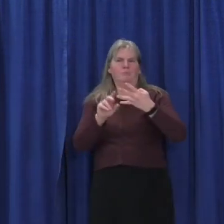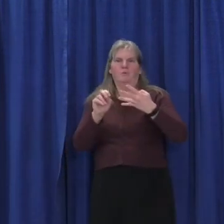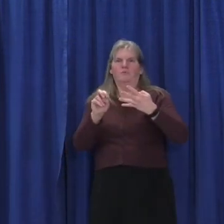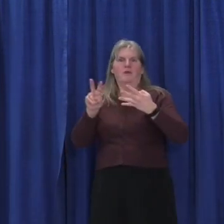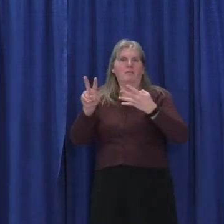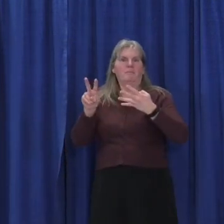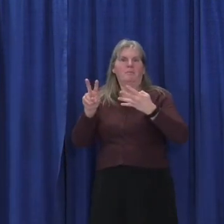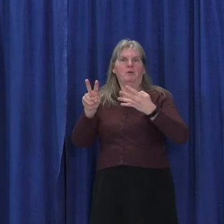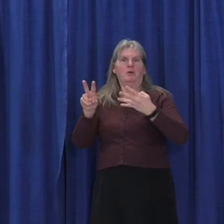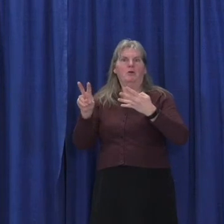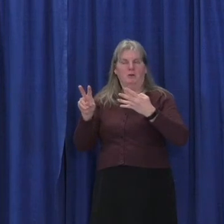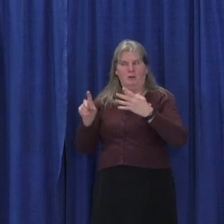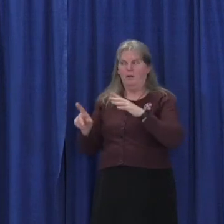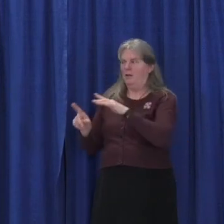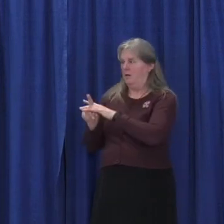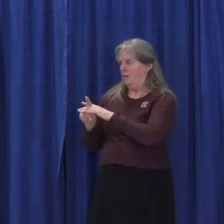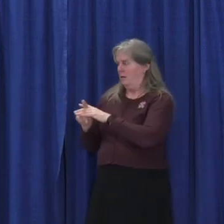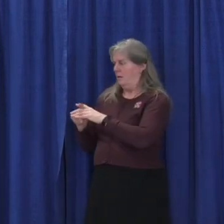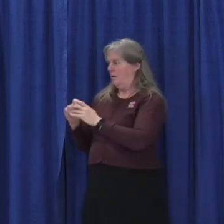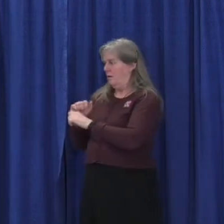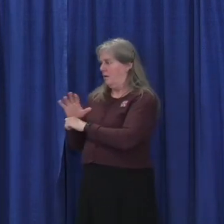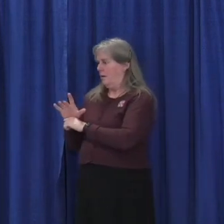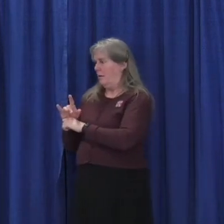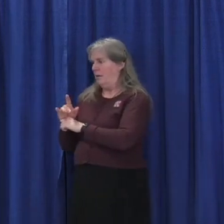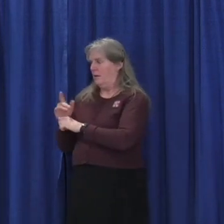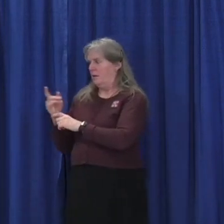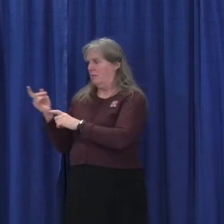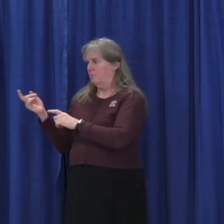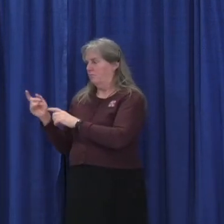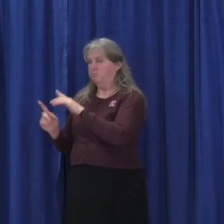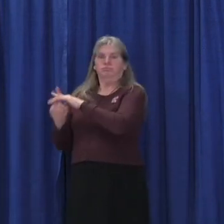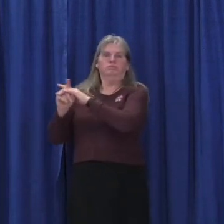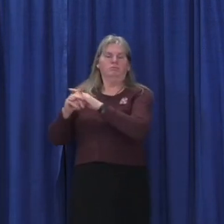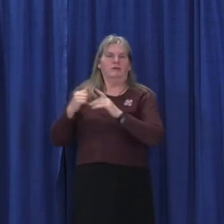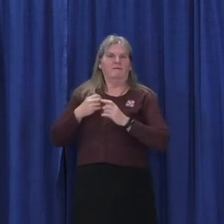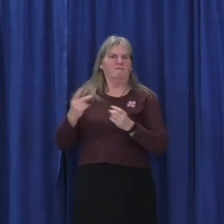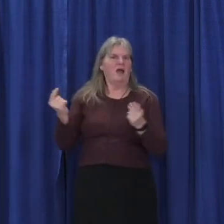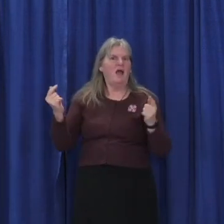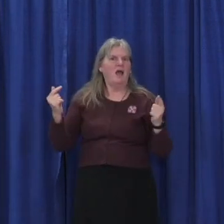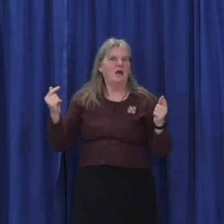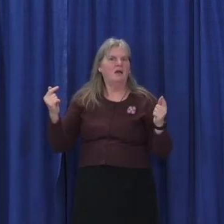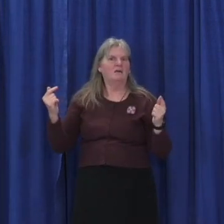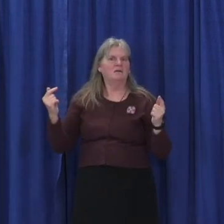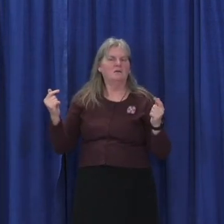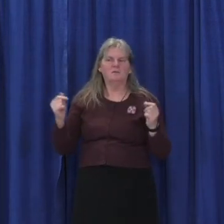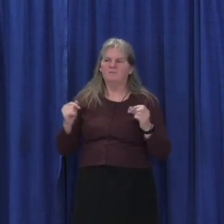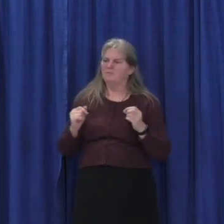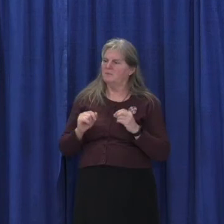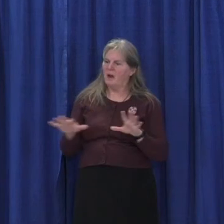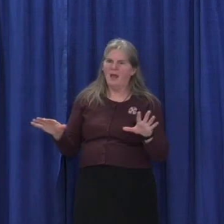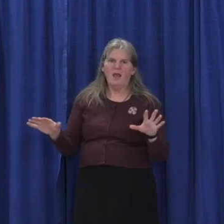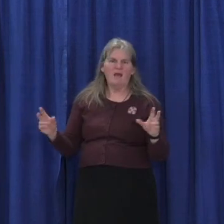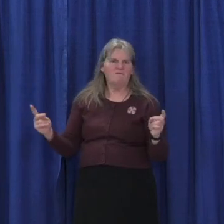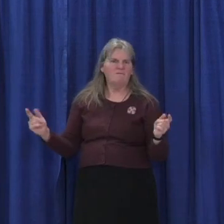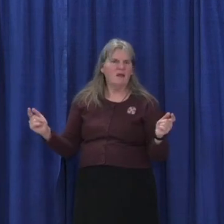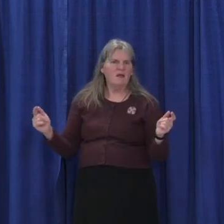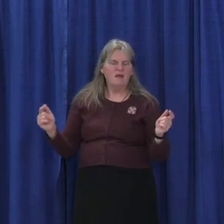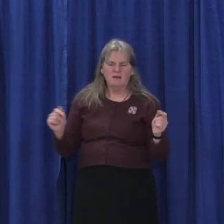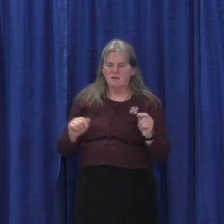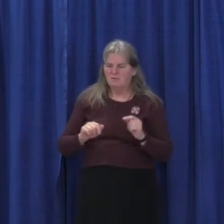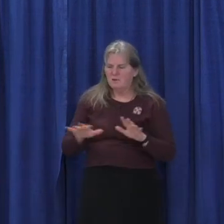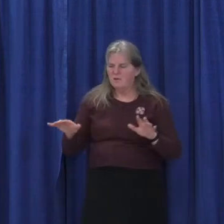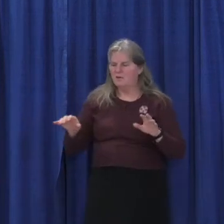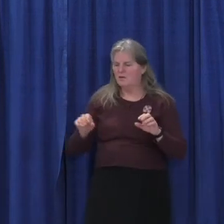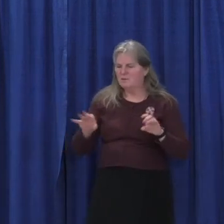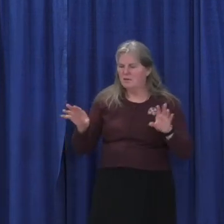already had cases here. We've been able to contain those cases, but it's already here. It's spreading so quickly and becoming dominant